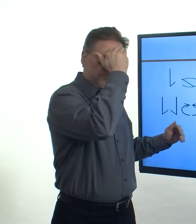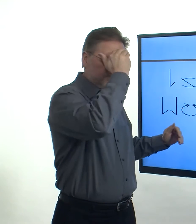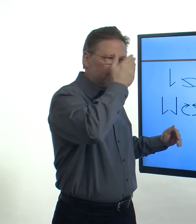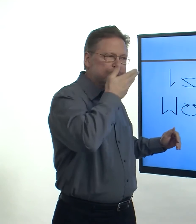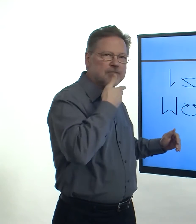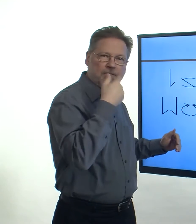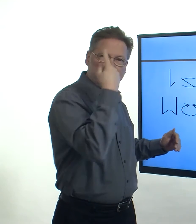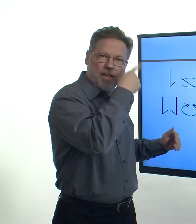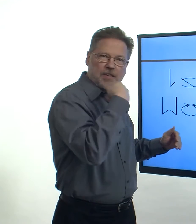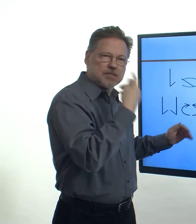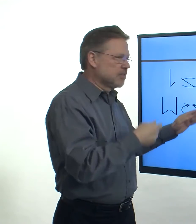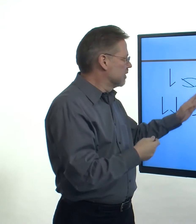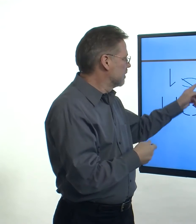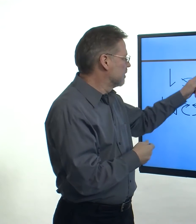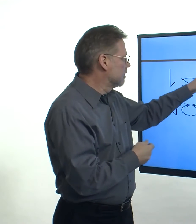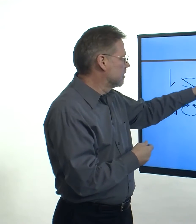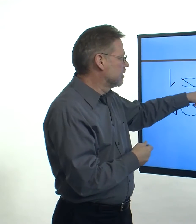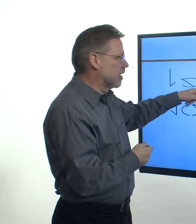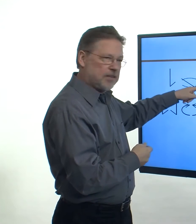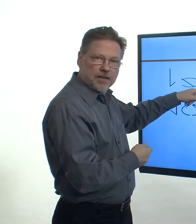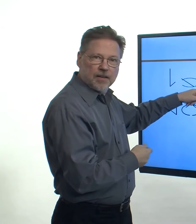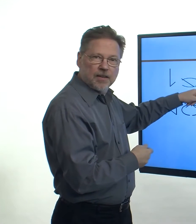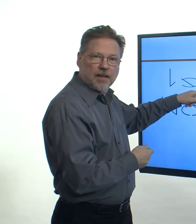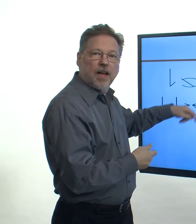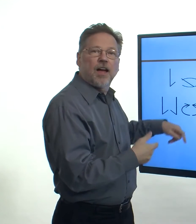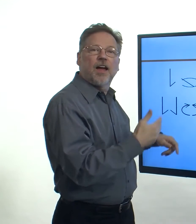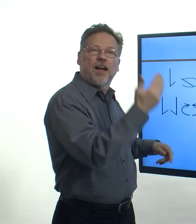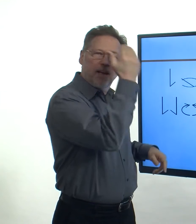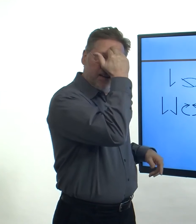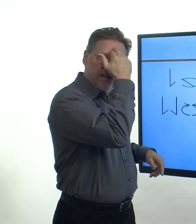location of the hand, which covers the face, like this.